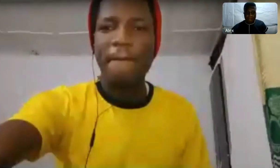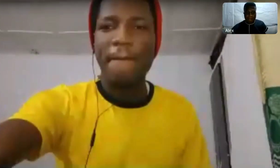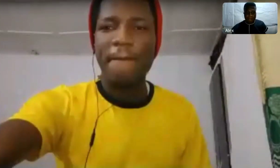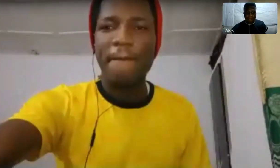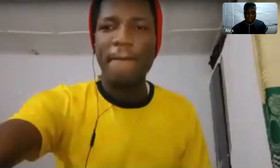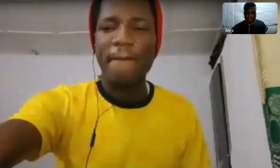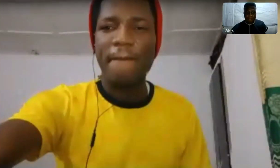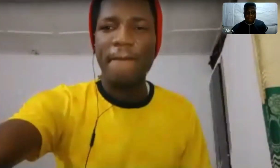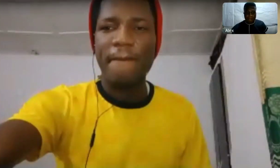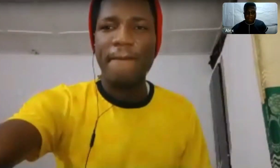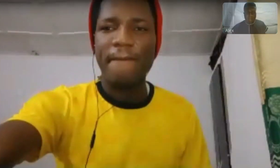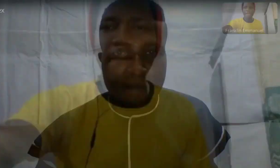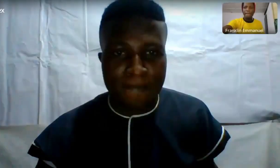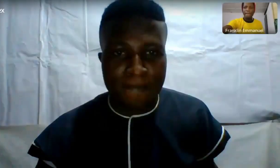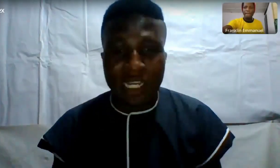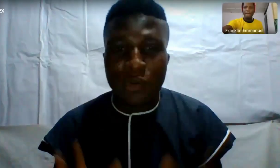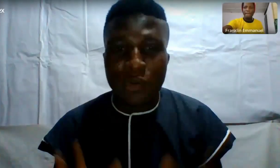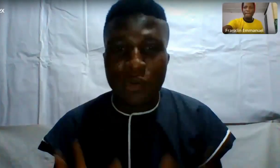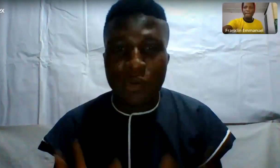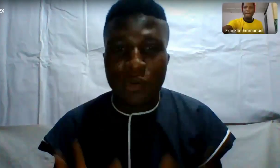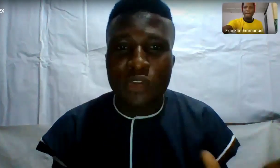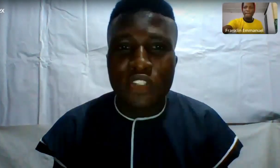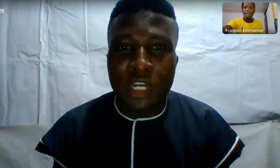I wanted to make sure I was the one you were referring to with all